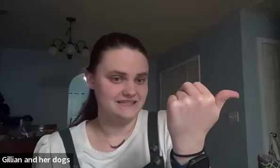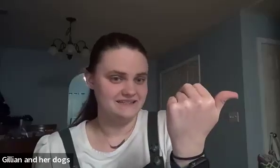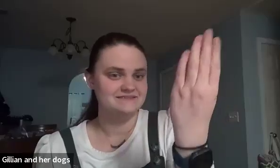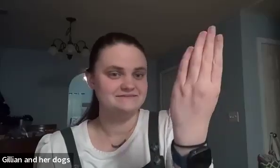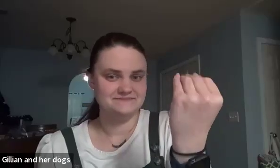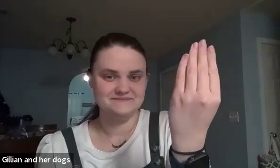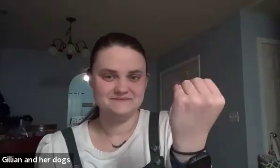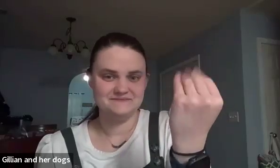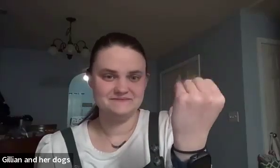14,